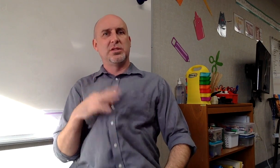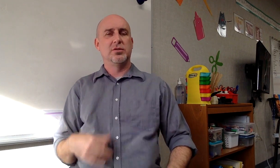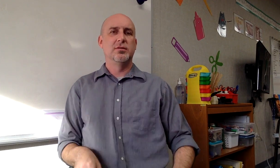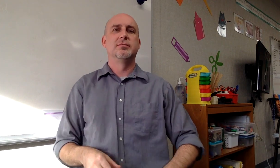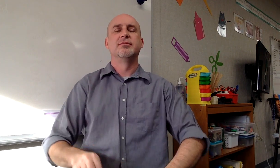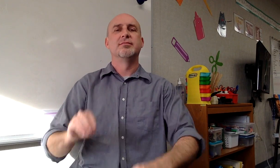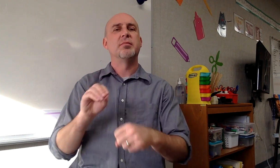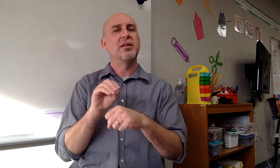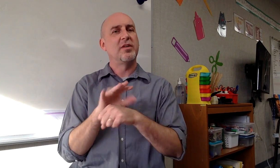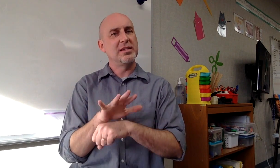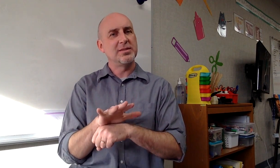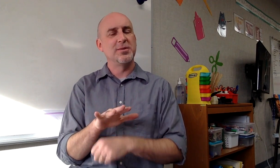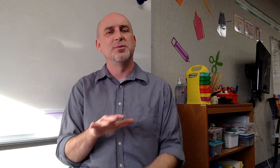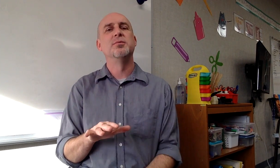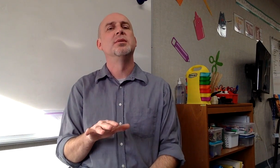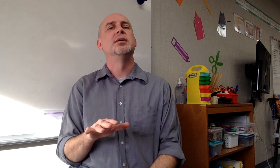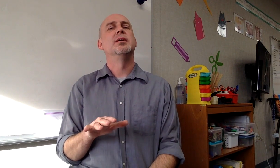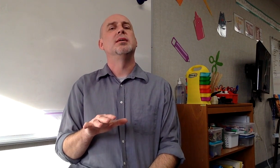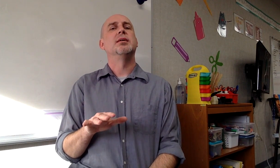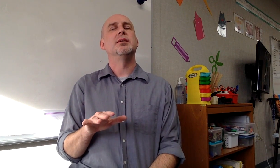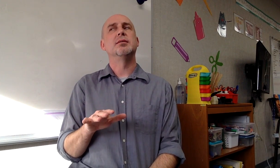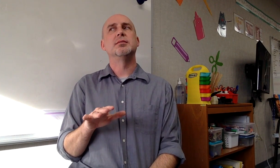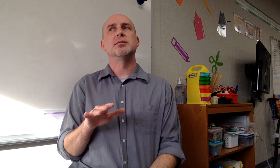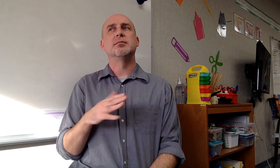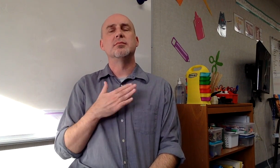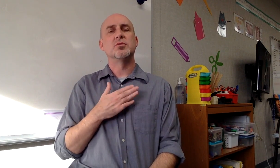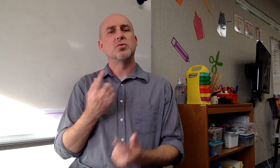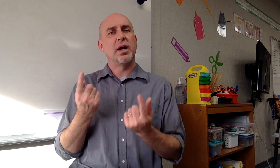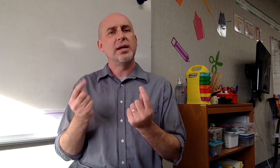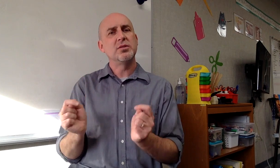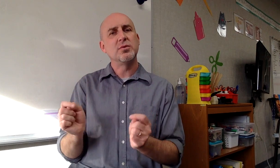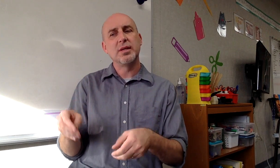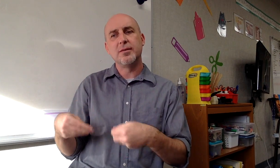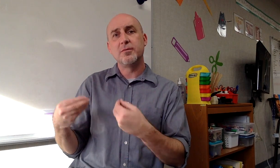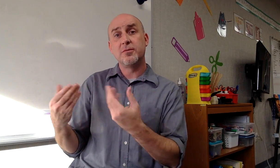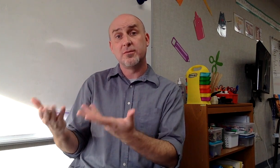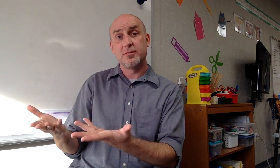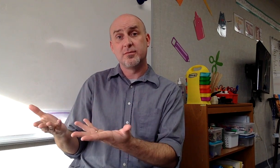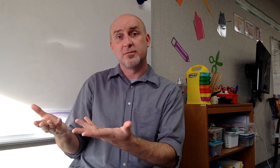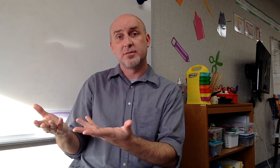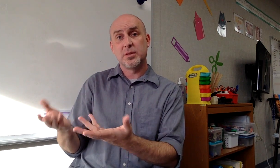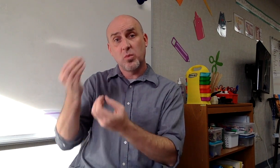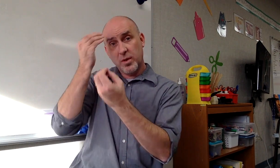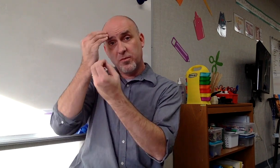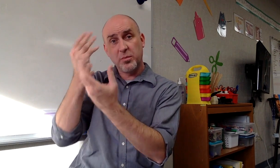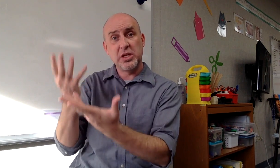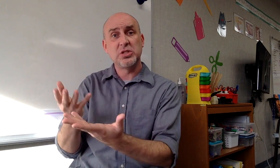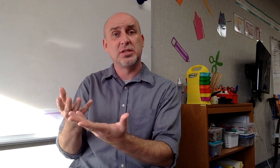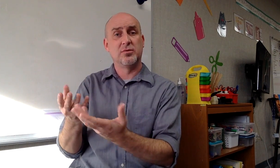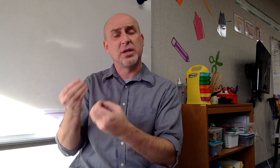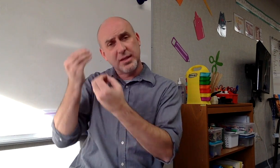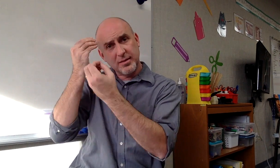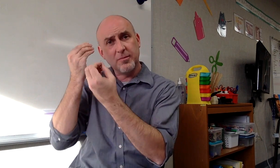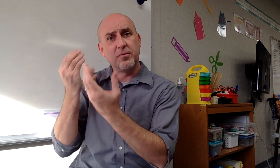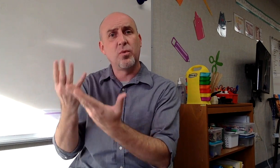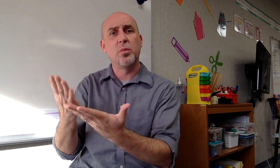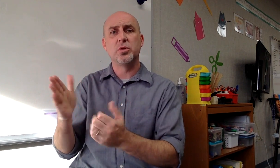shirt, my advice to you is try to give some more information. Try to inform your